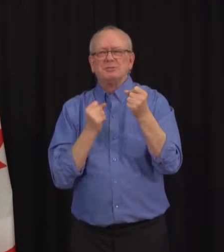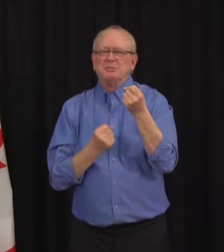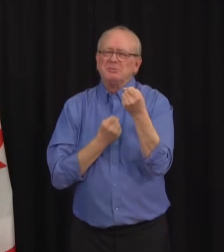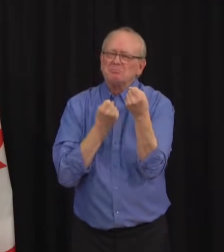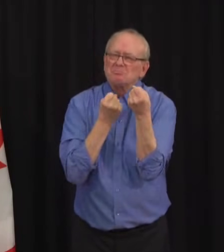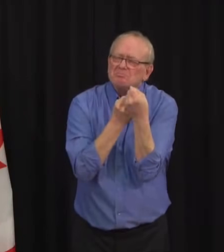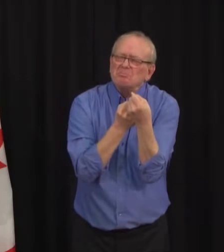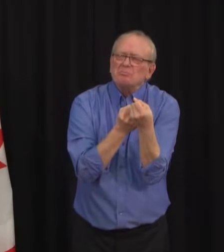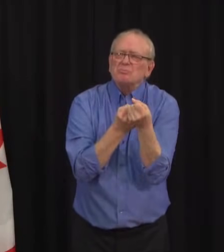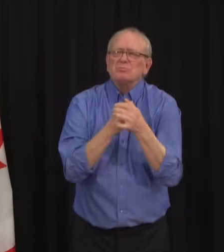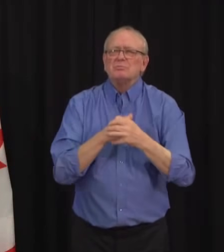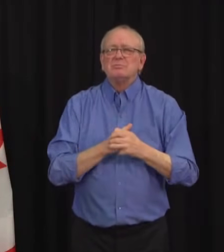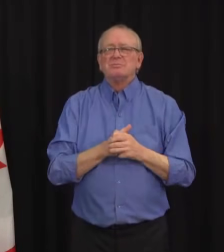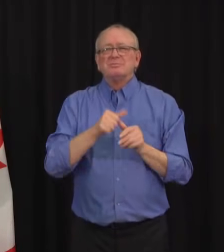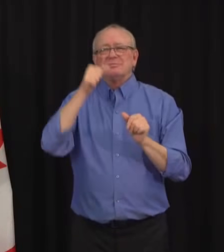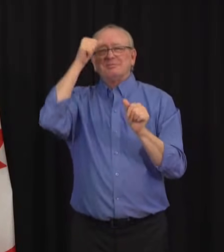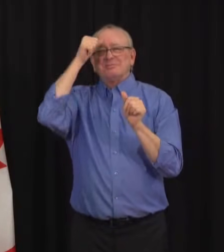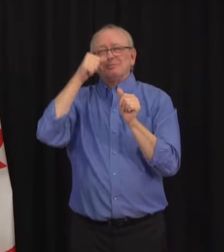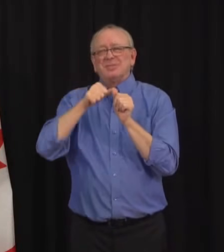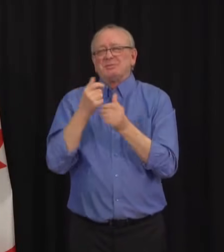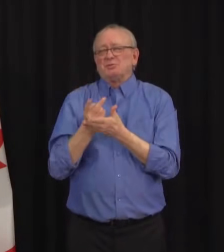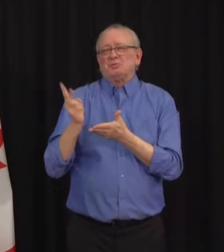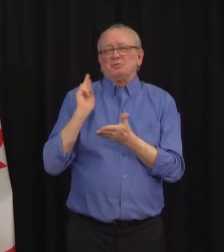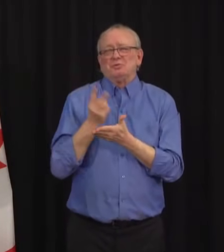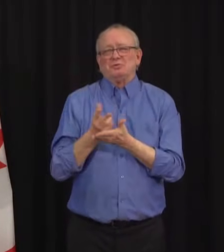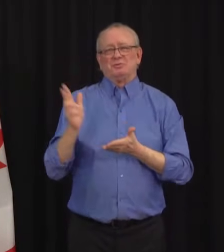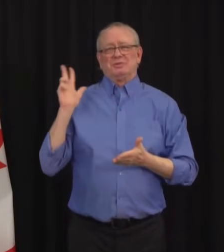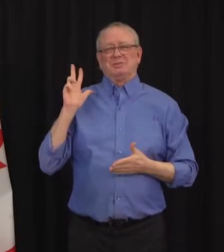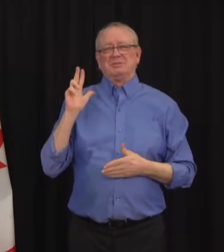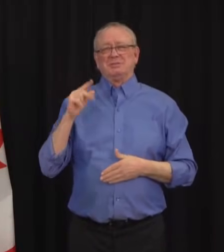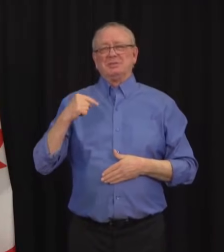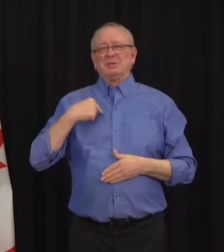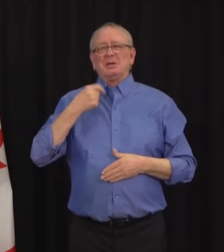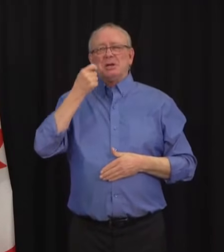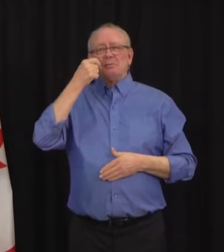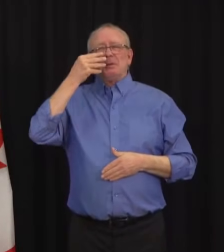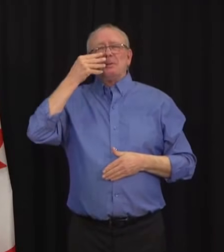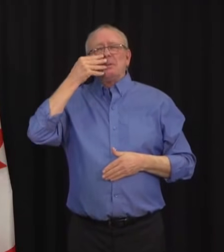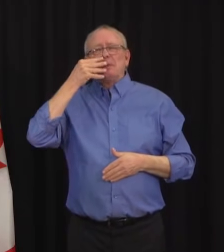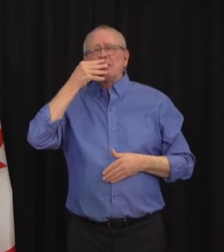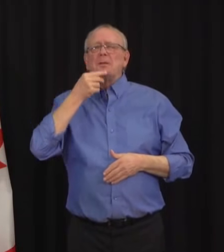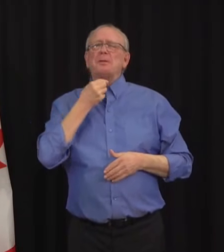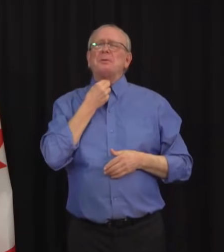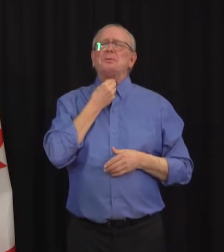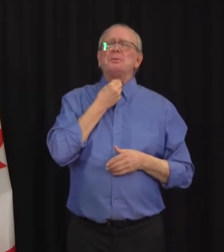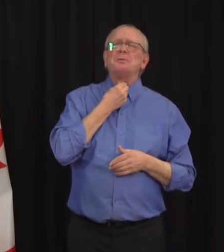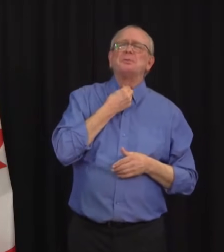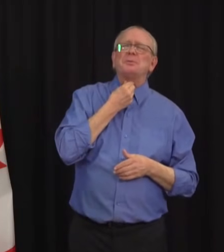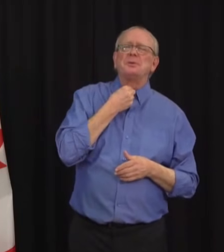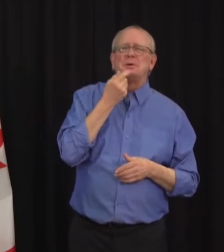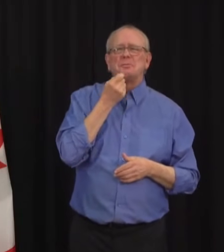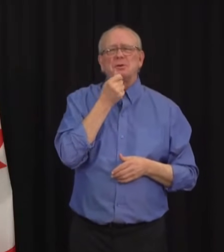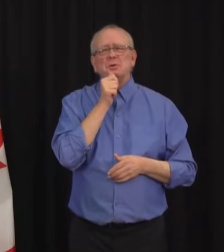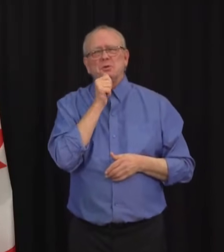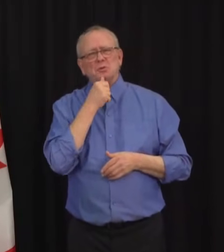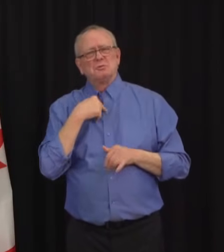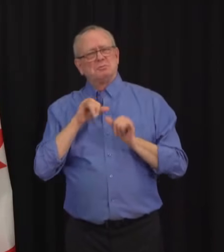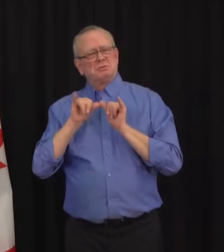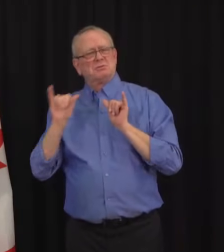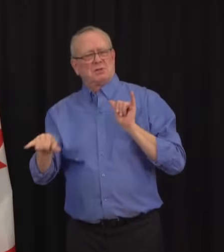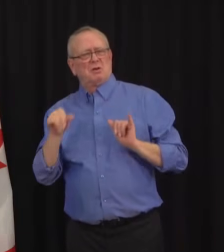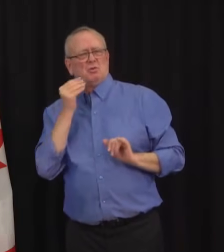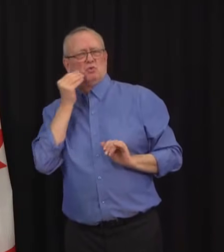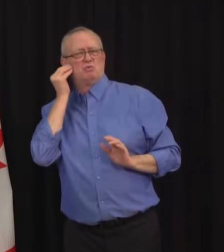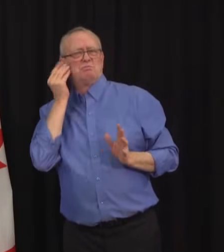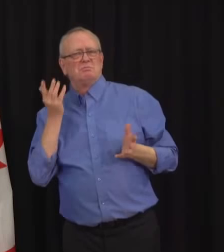and sore throat, and while my test for COVID was negative, I did catch some kind of virus. Each one of us has the